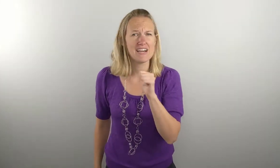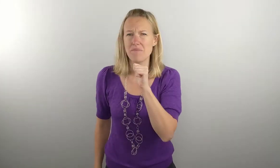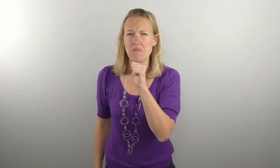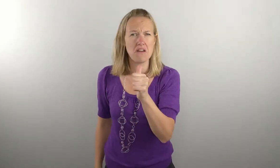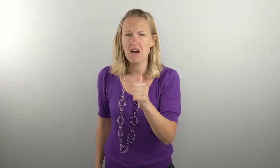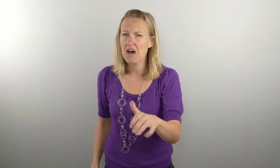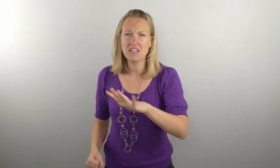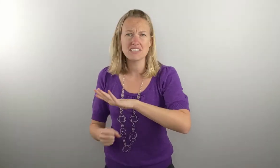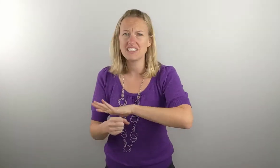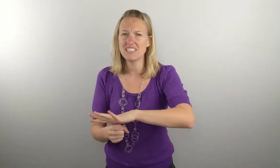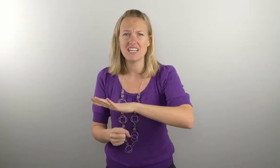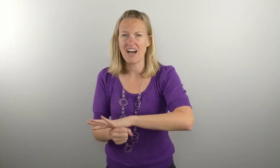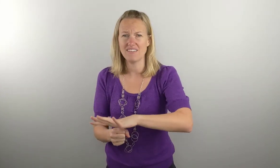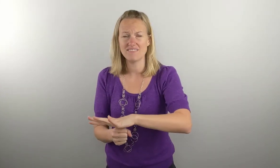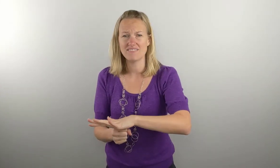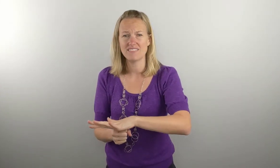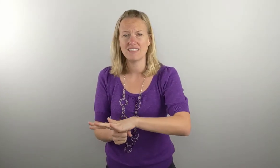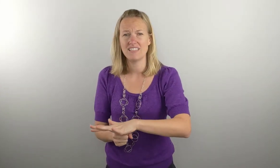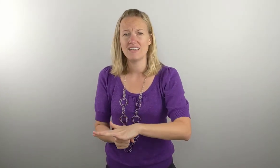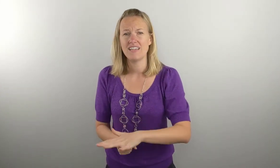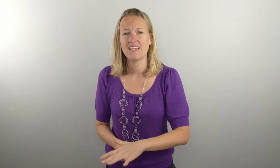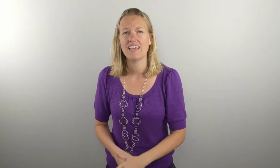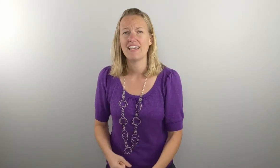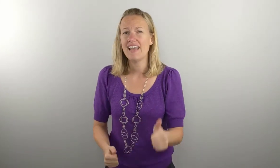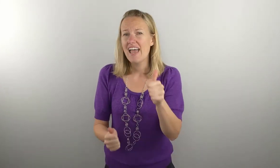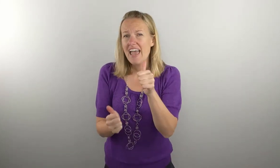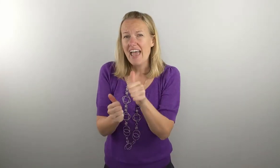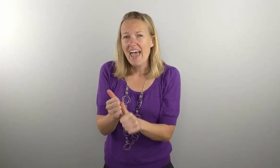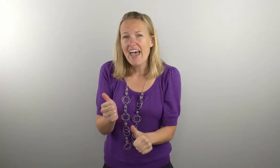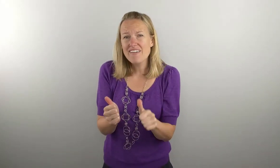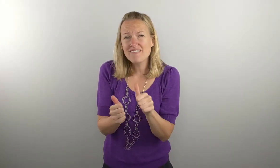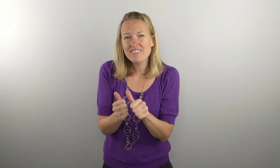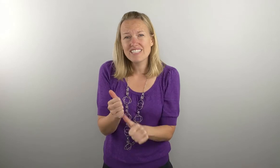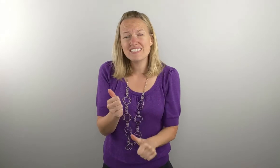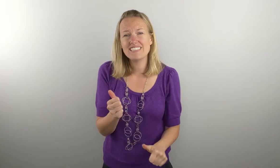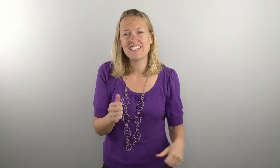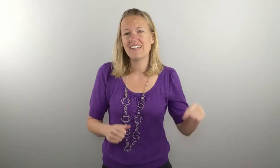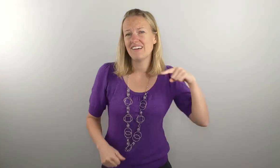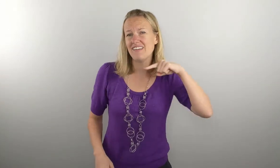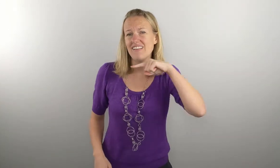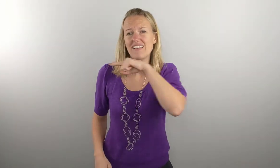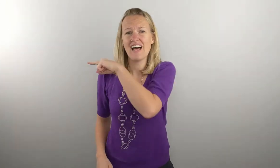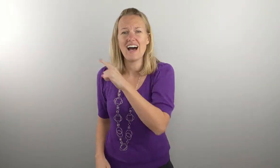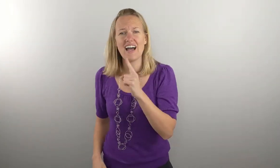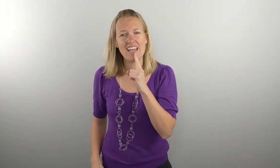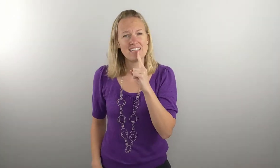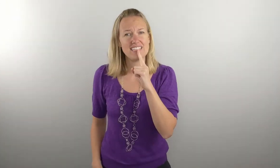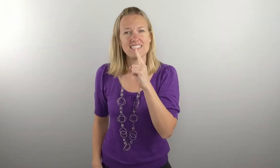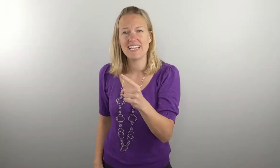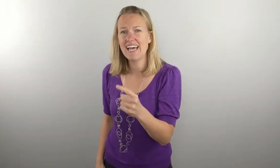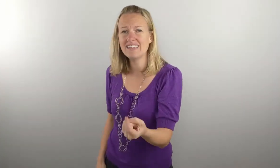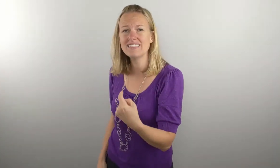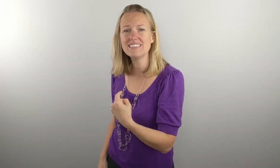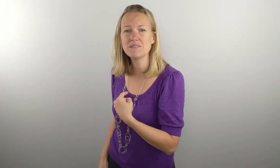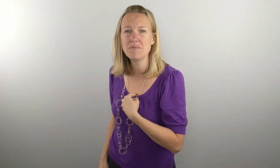I'm not enough. Okay. Every single lie that tells